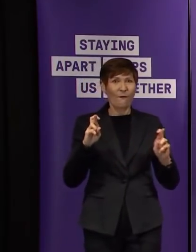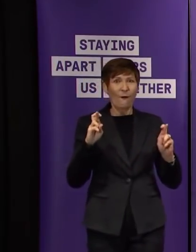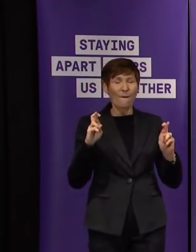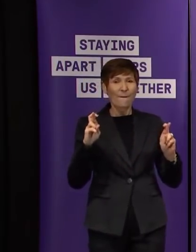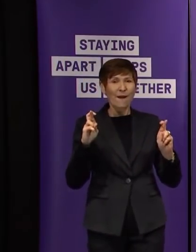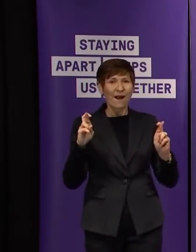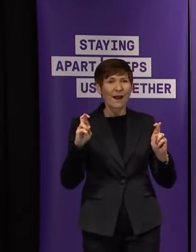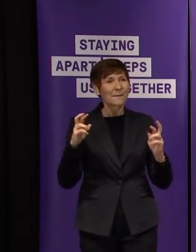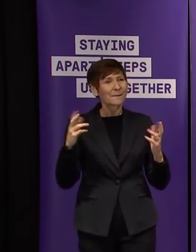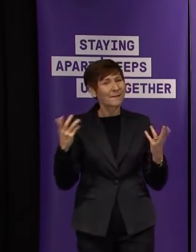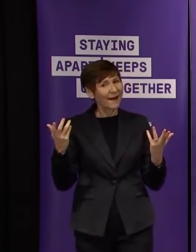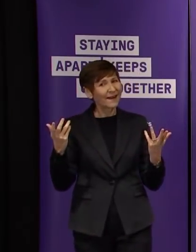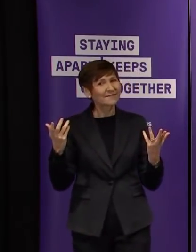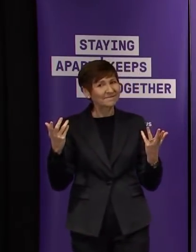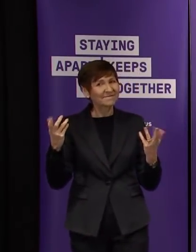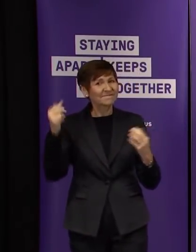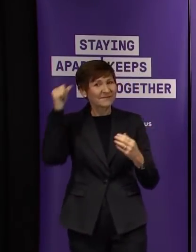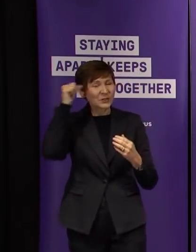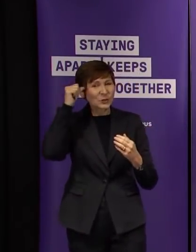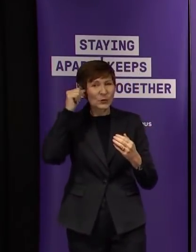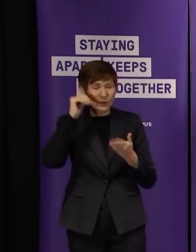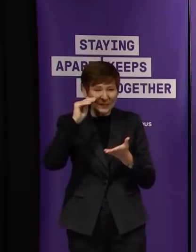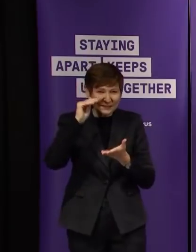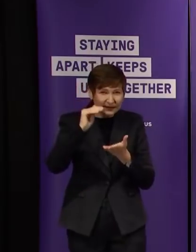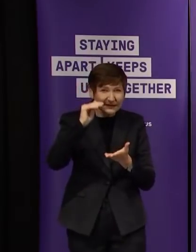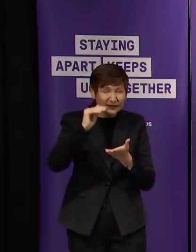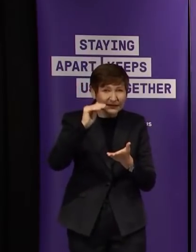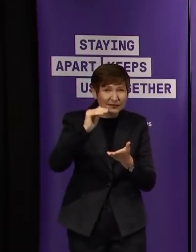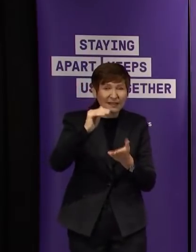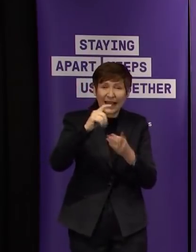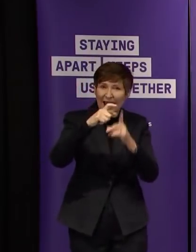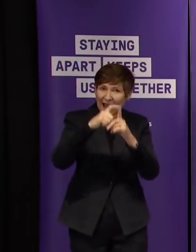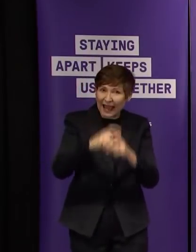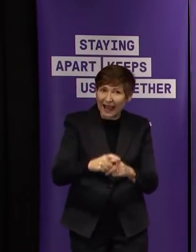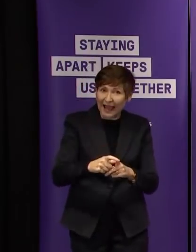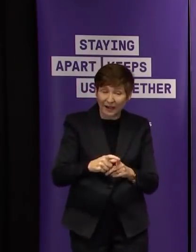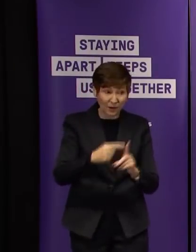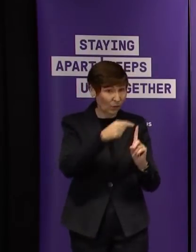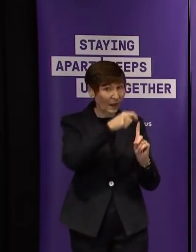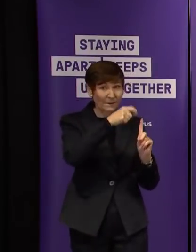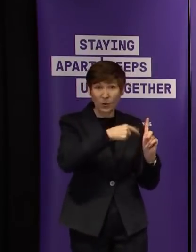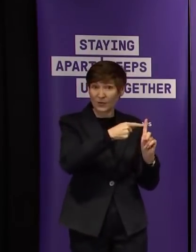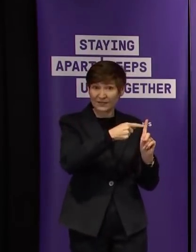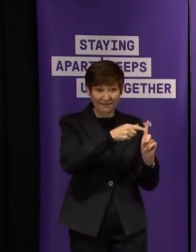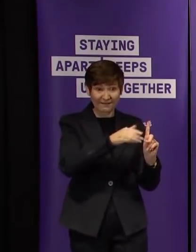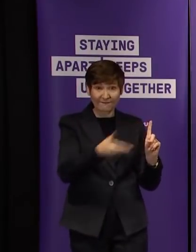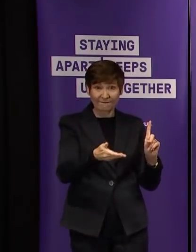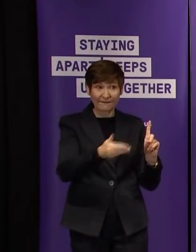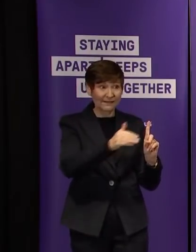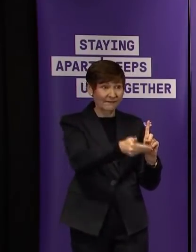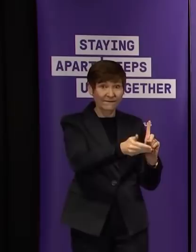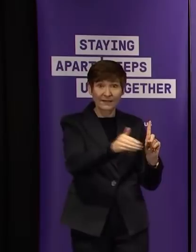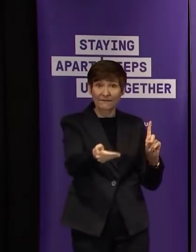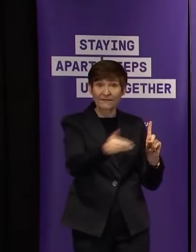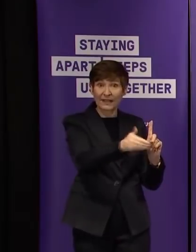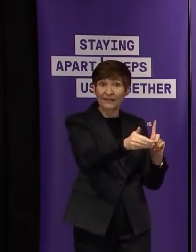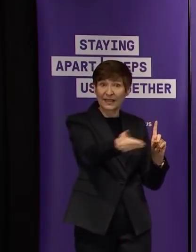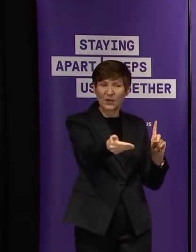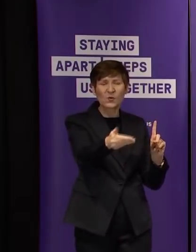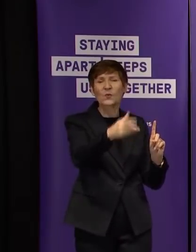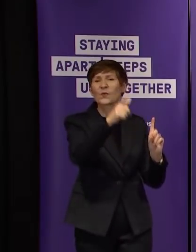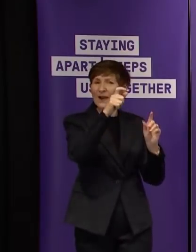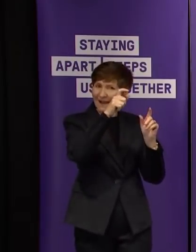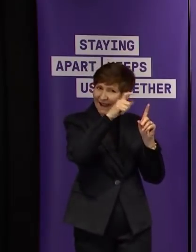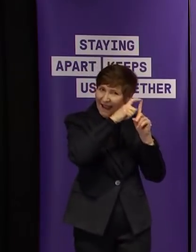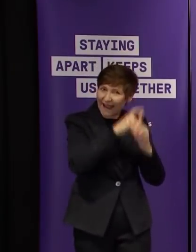always an expectation that the tail was going to have complexity, that the chains of transmission that persist are the ones that persist for a very good reason, that they're hard